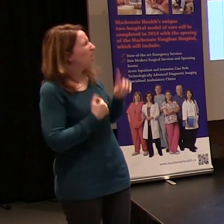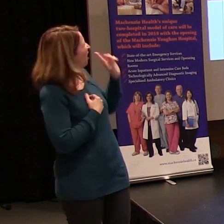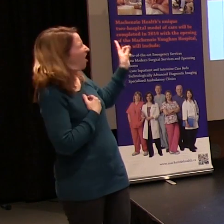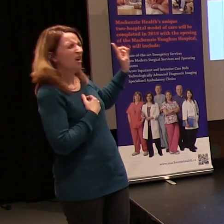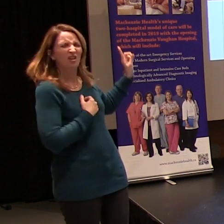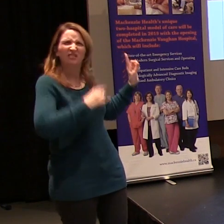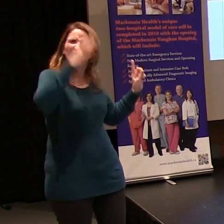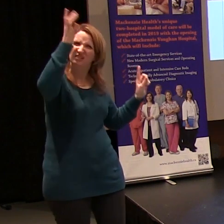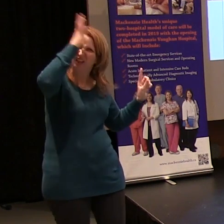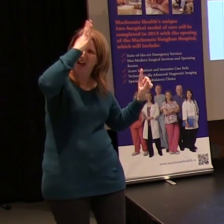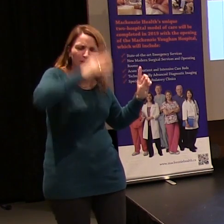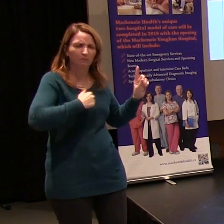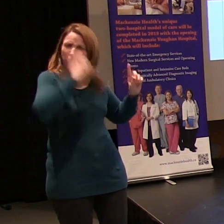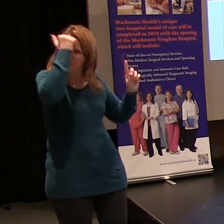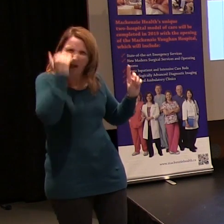the hospital?"